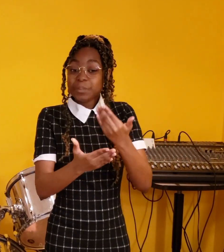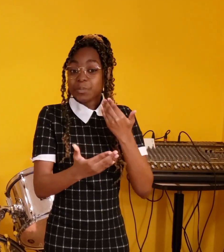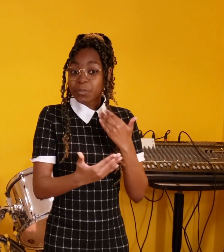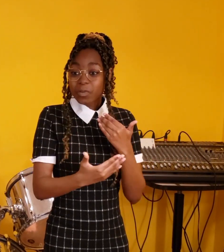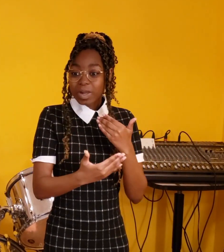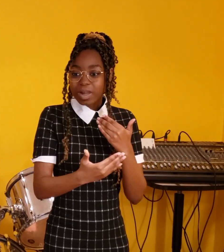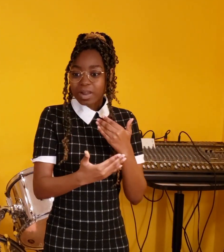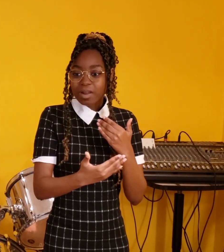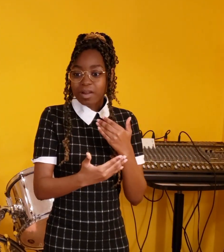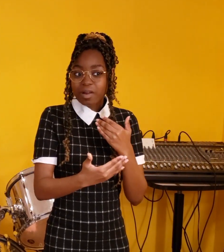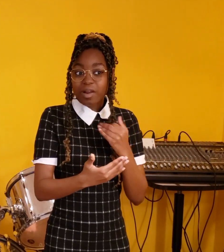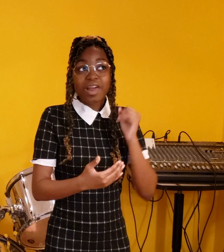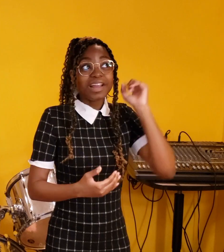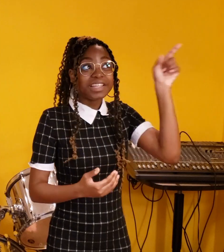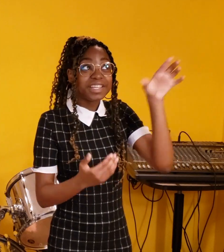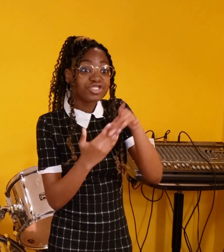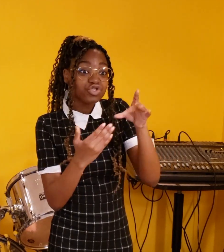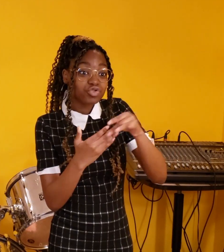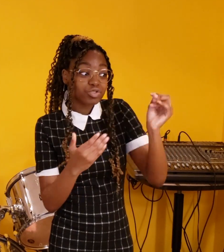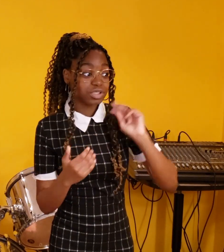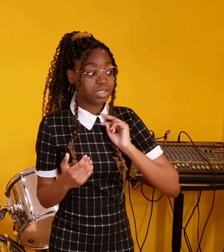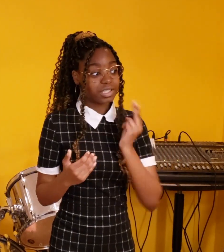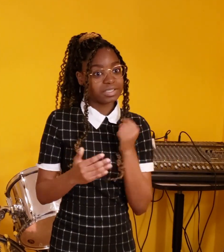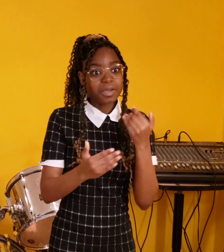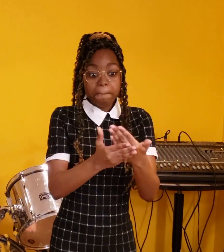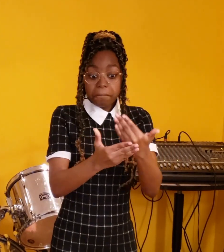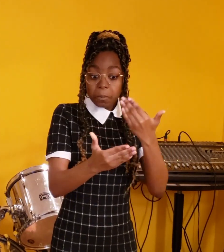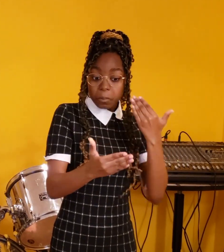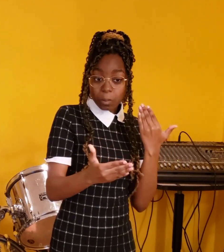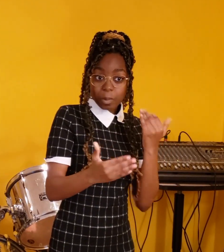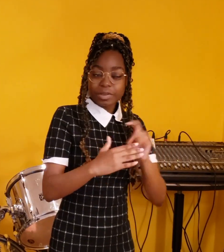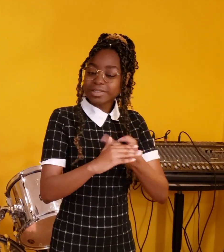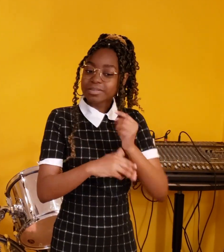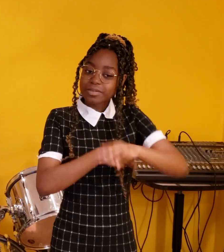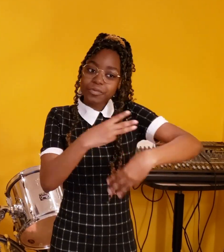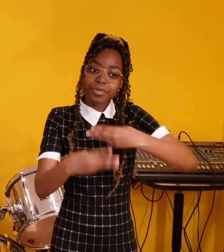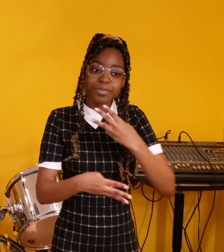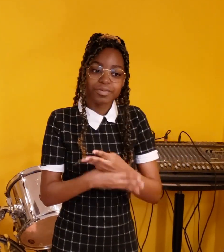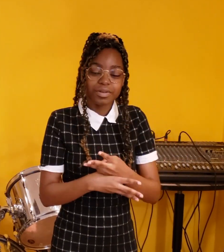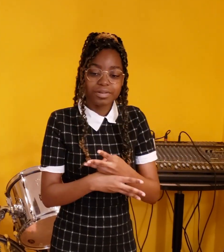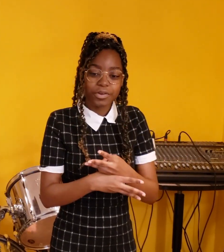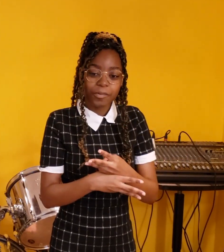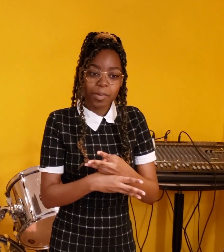even before, and He chose us before the foundation of the world.